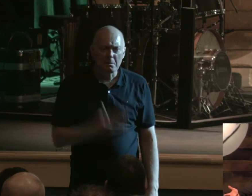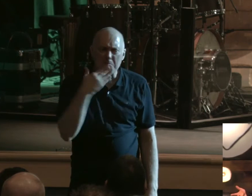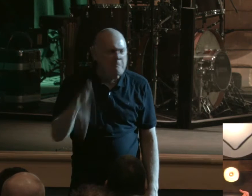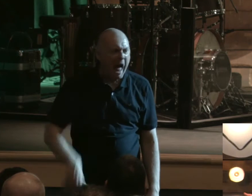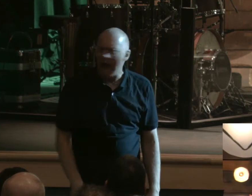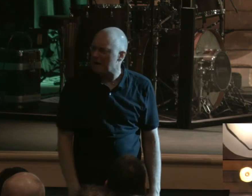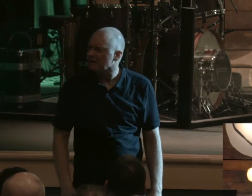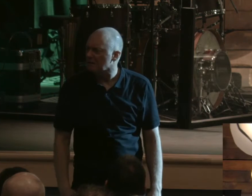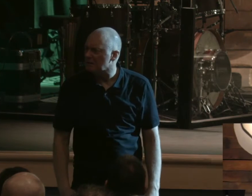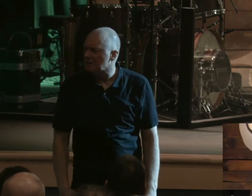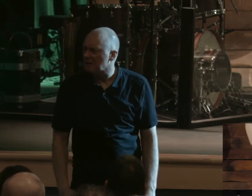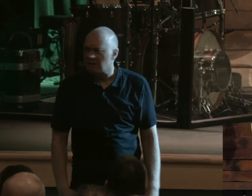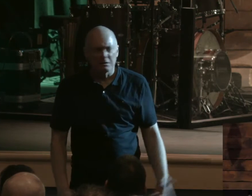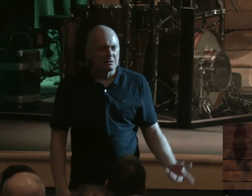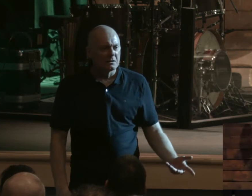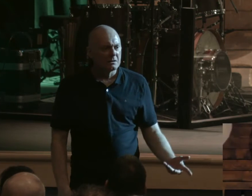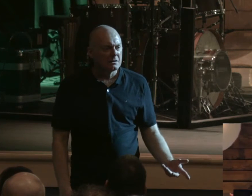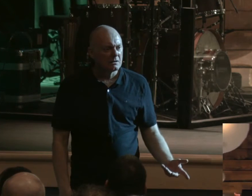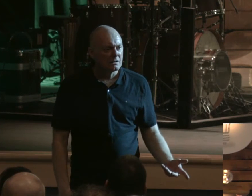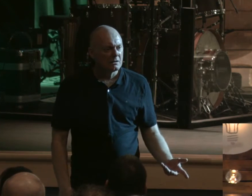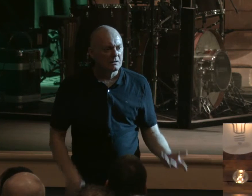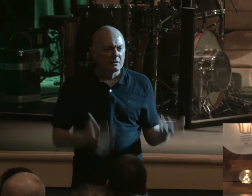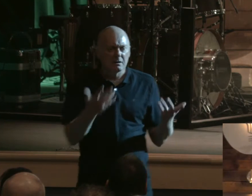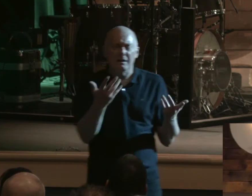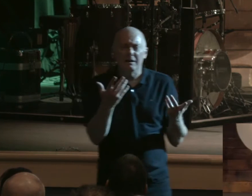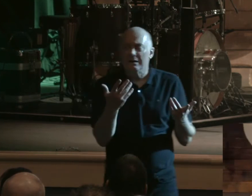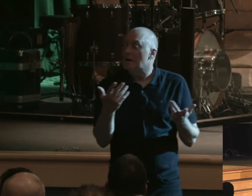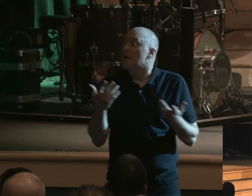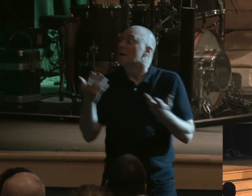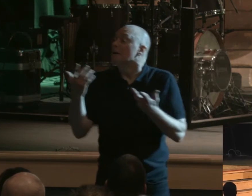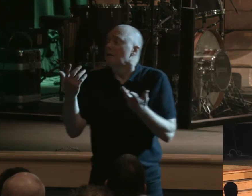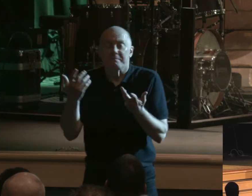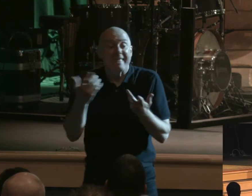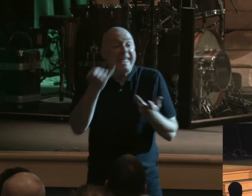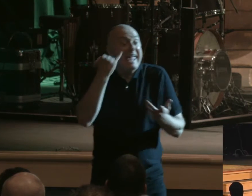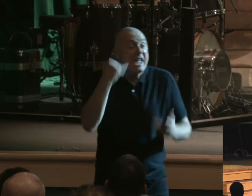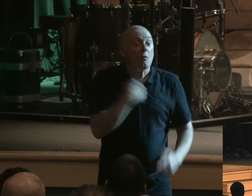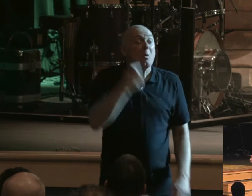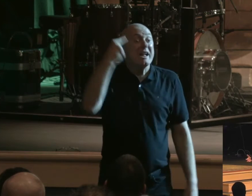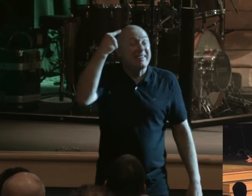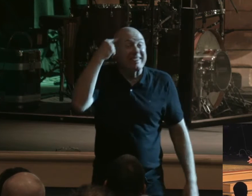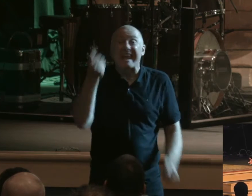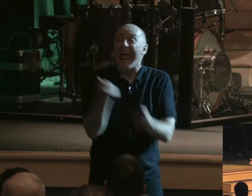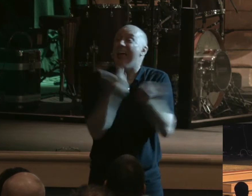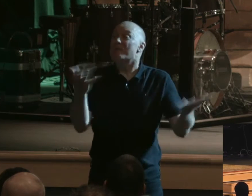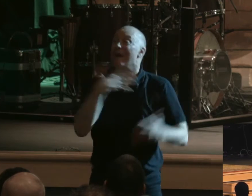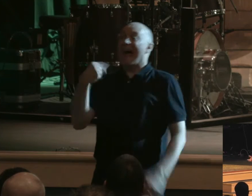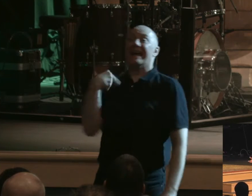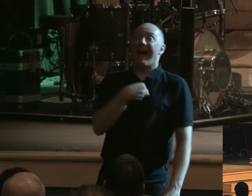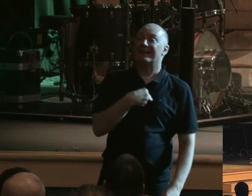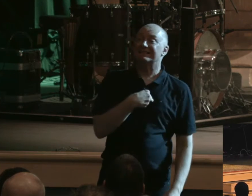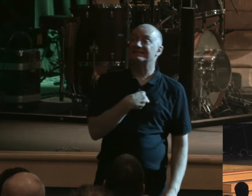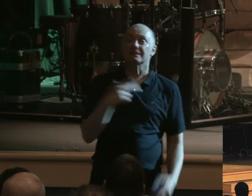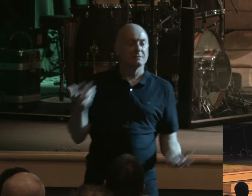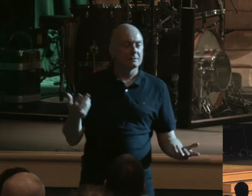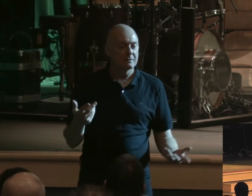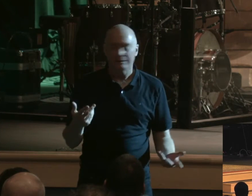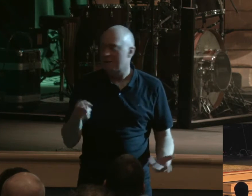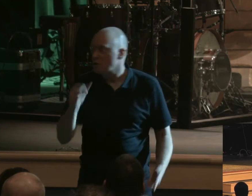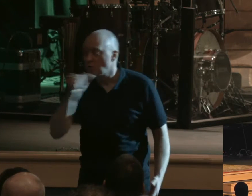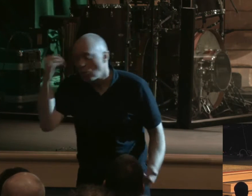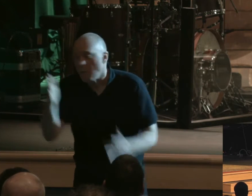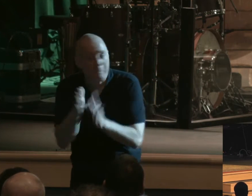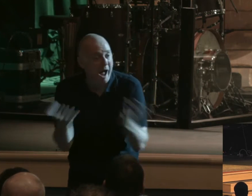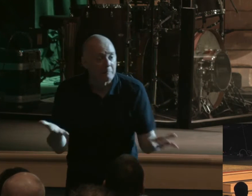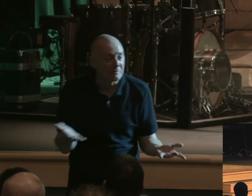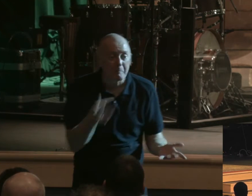we're not salt and light. We're becoming whatever it's around us. On some level, if we think everyone's going to like us because we love Jesus, we don't know the